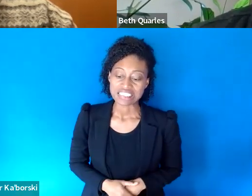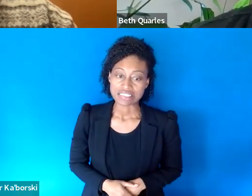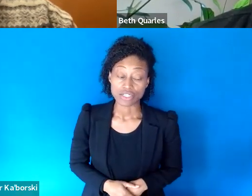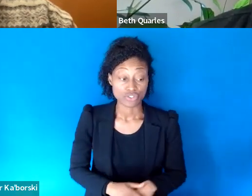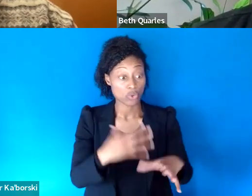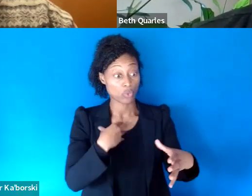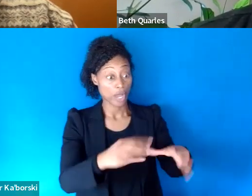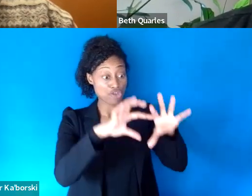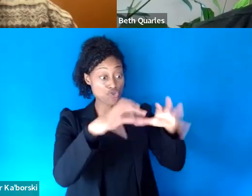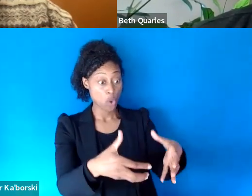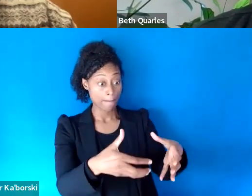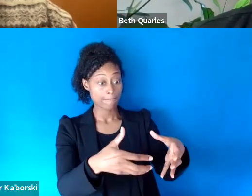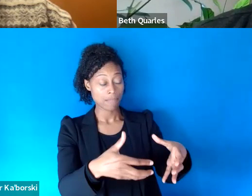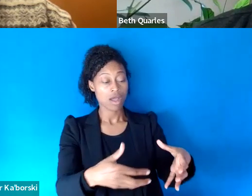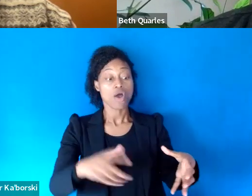group.